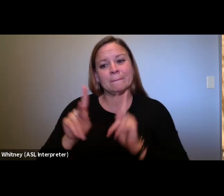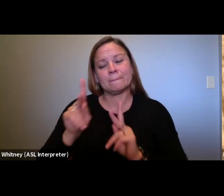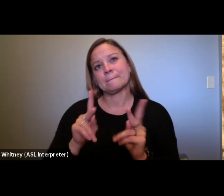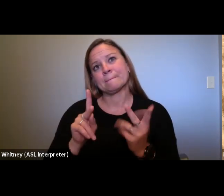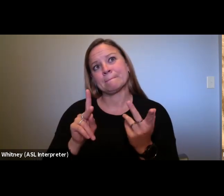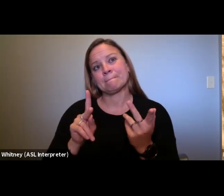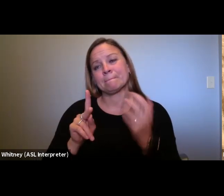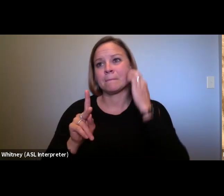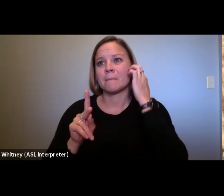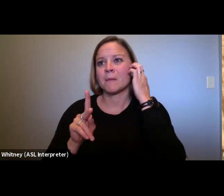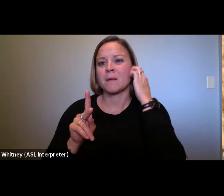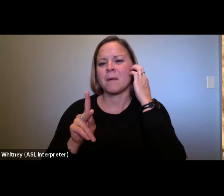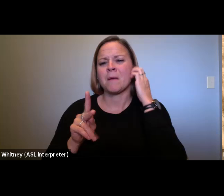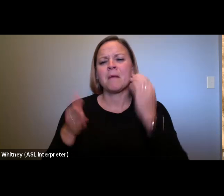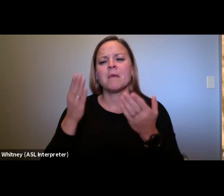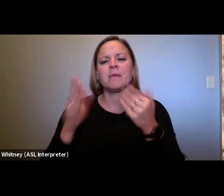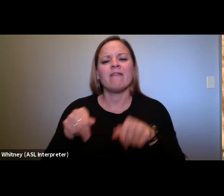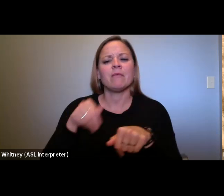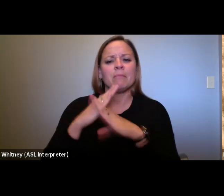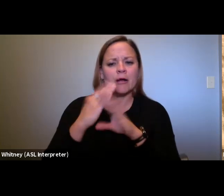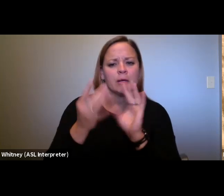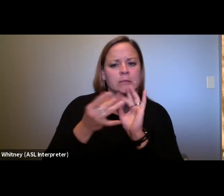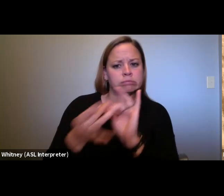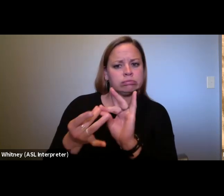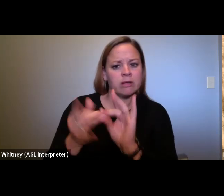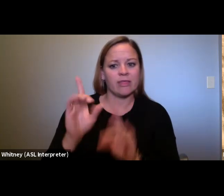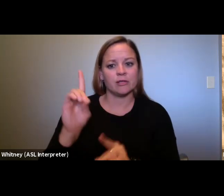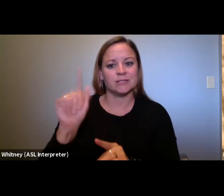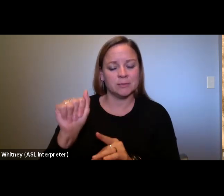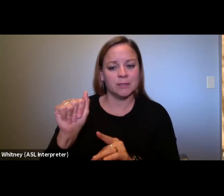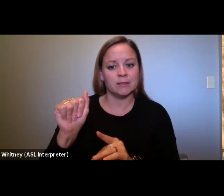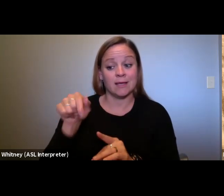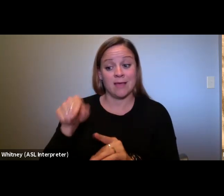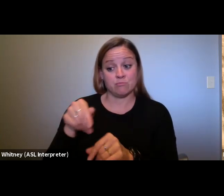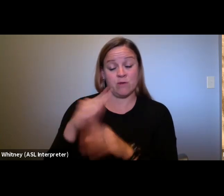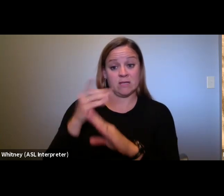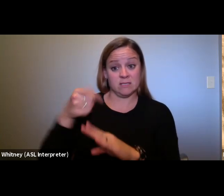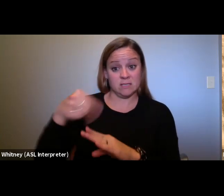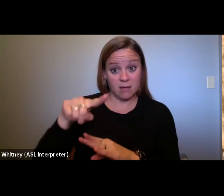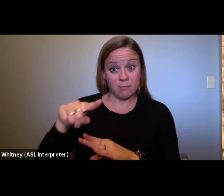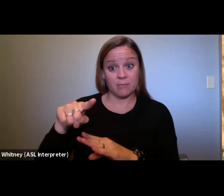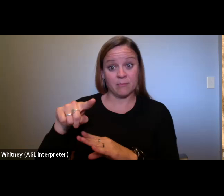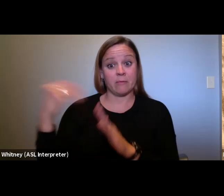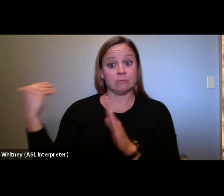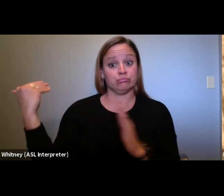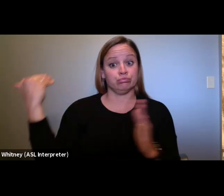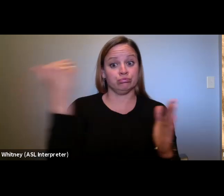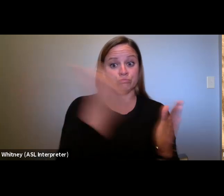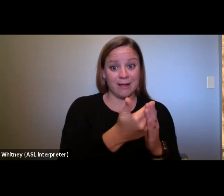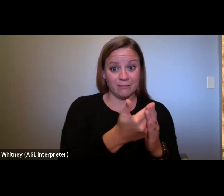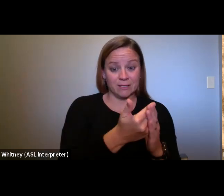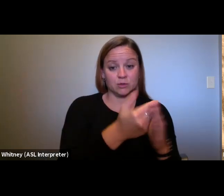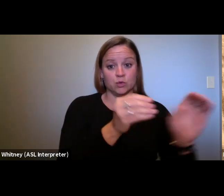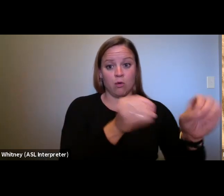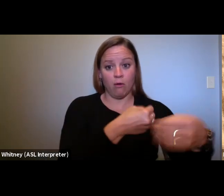there may have a barrier related to their disability that's preventing them from getting to our CIL. So